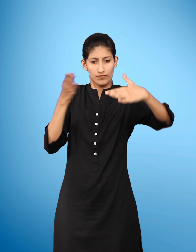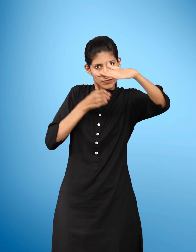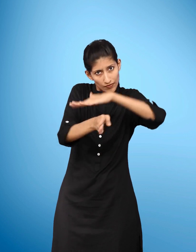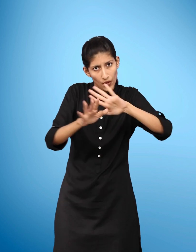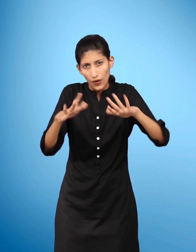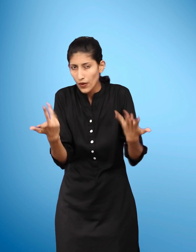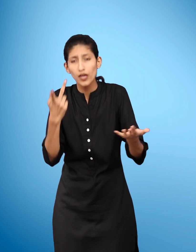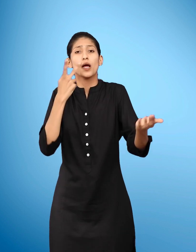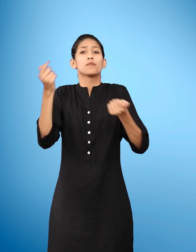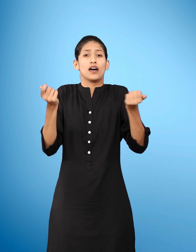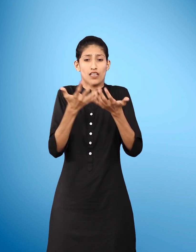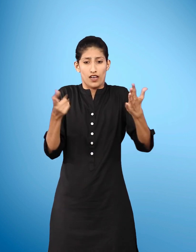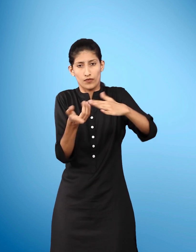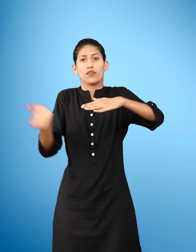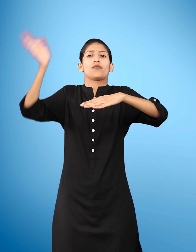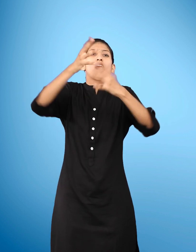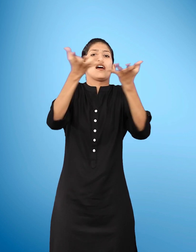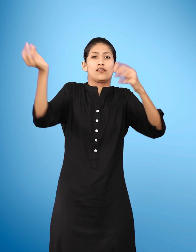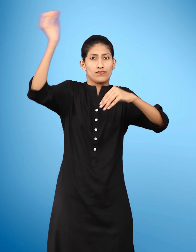and went back at the end of the day.